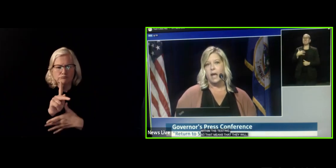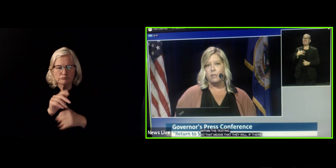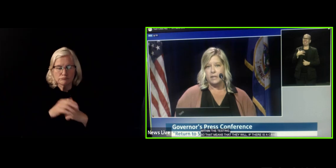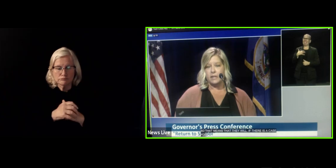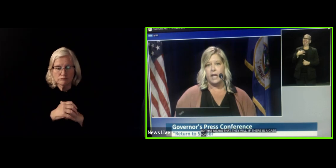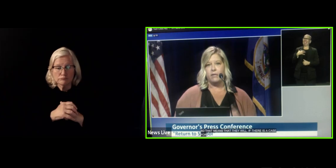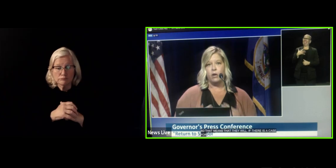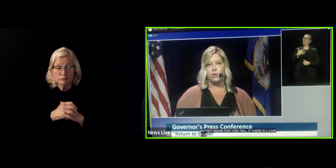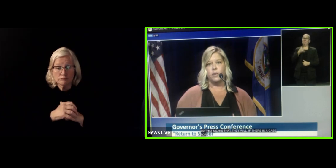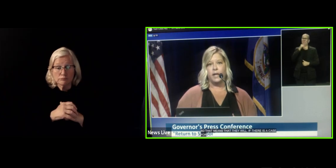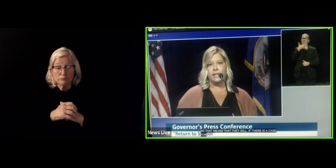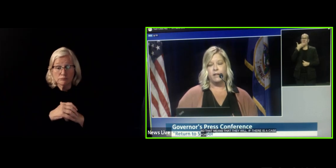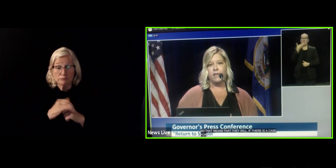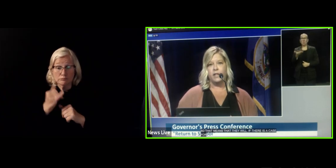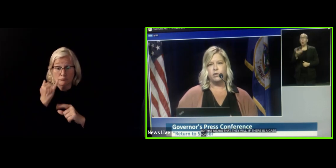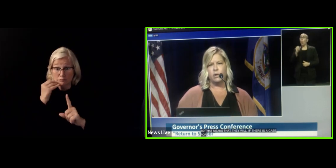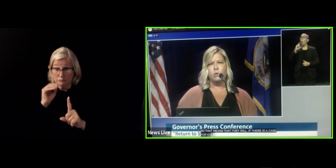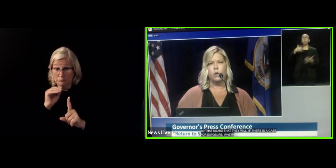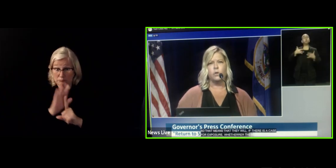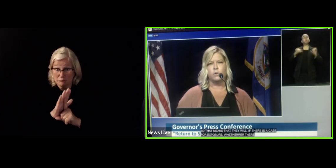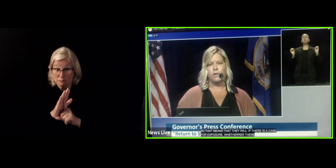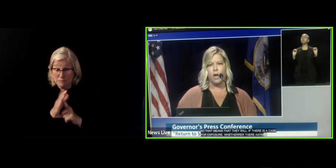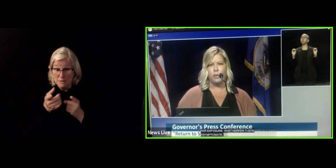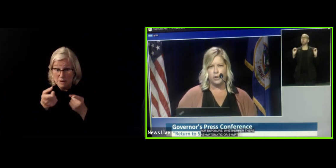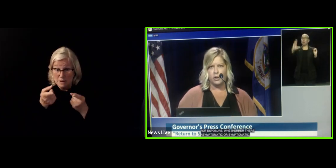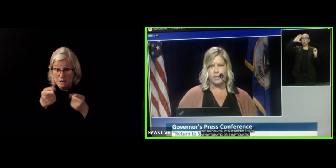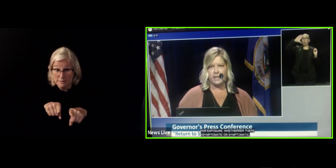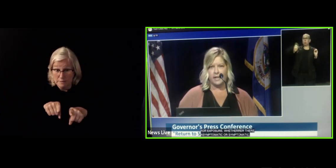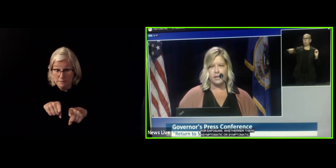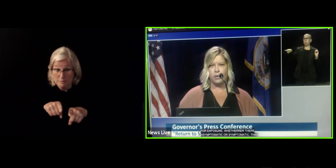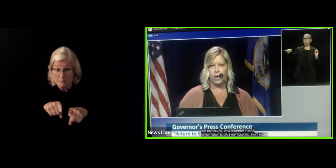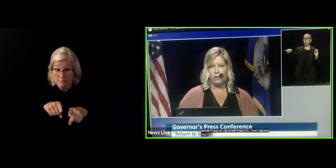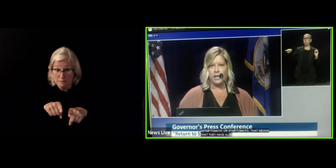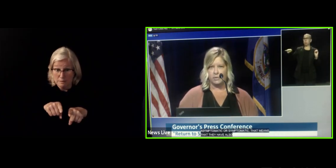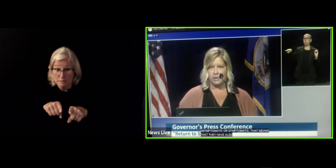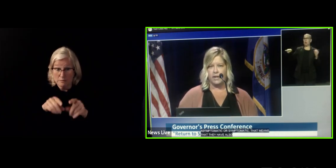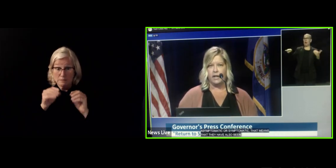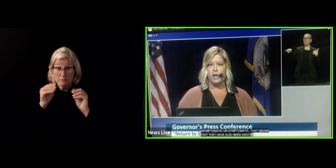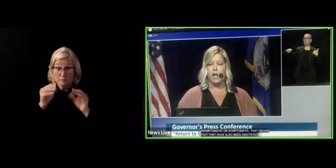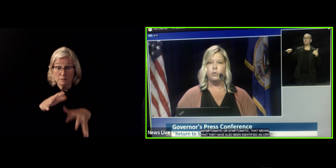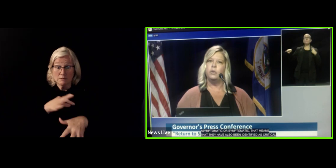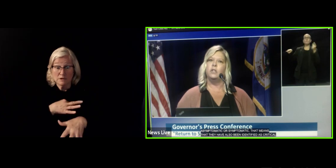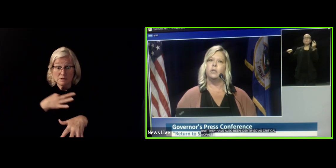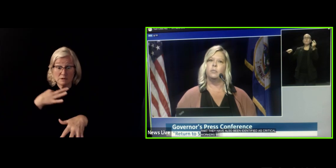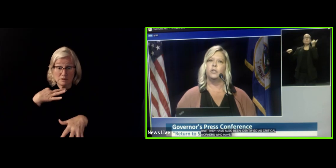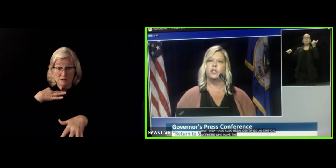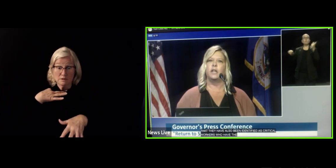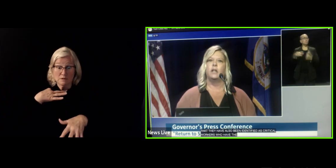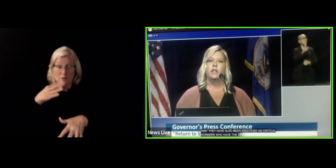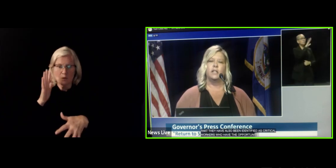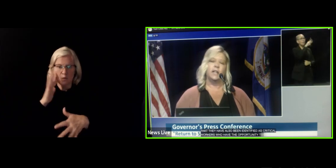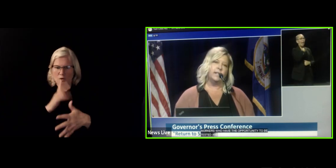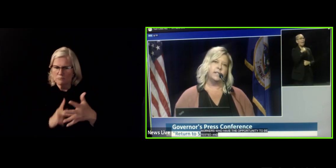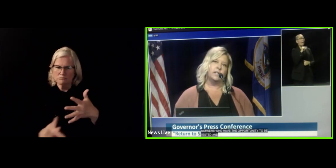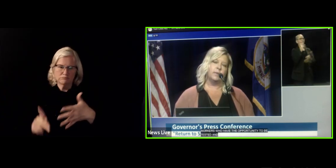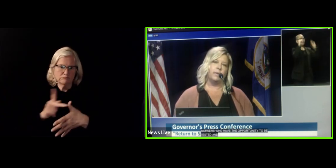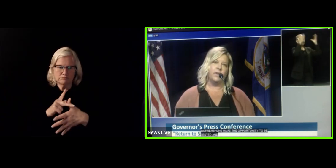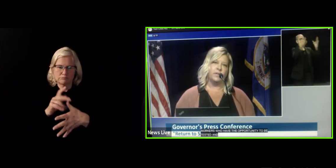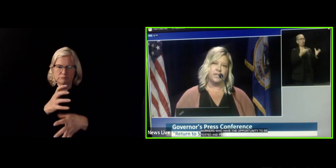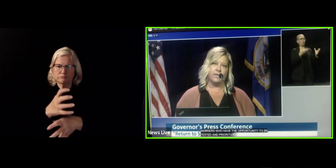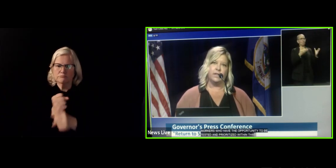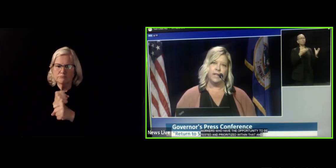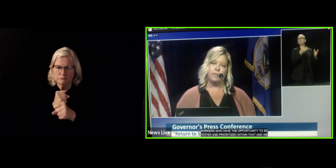that means that they have also been identified as critical workers who have the opportunity to be tested and prioritized within that. And we really appreciate the guidance that the Department of